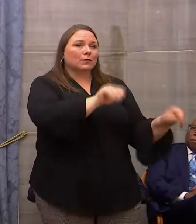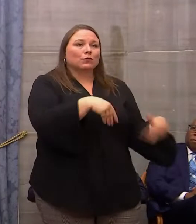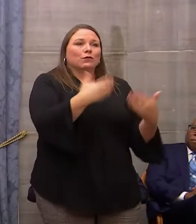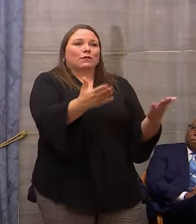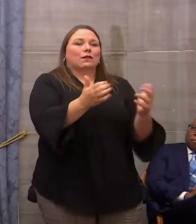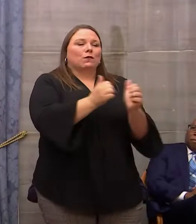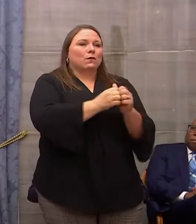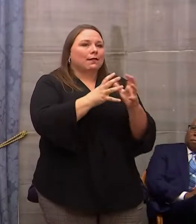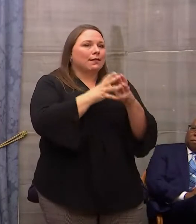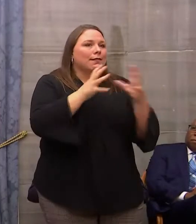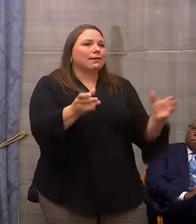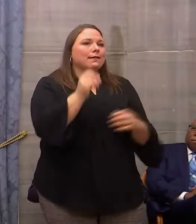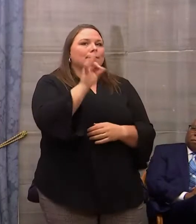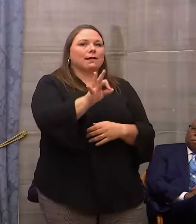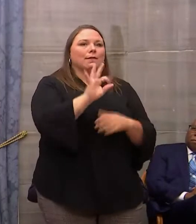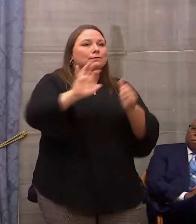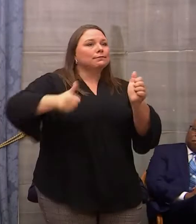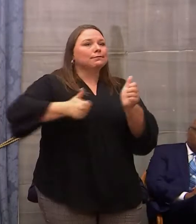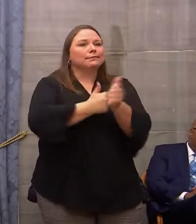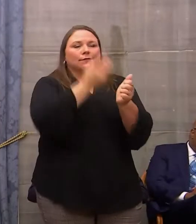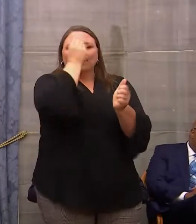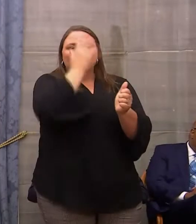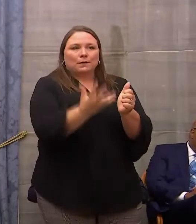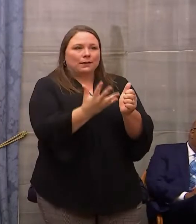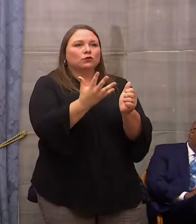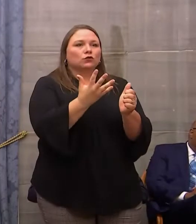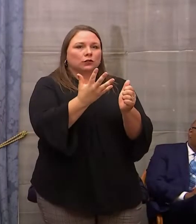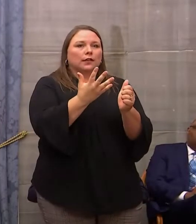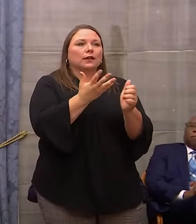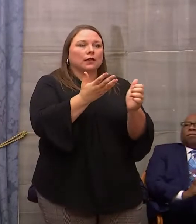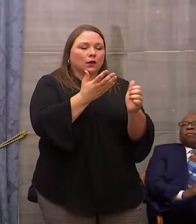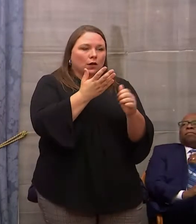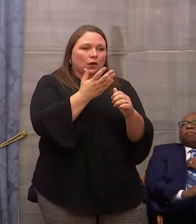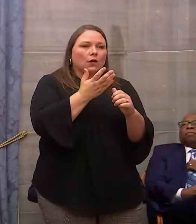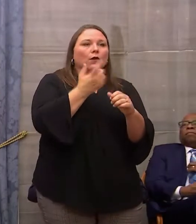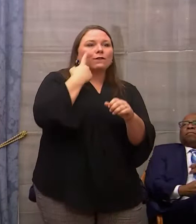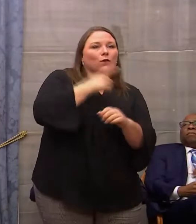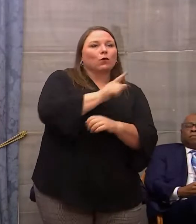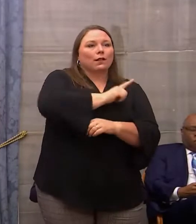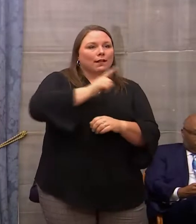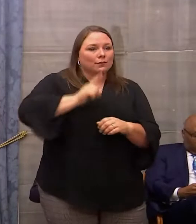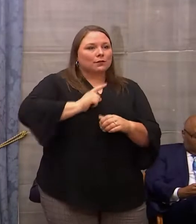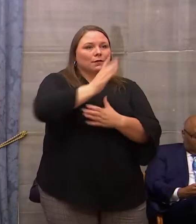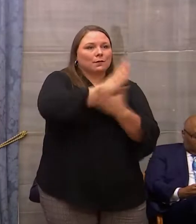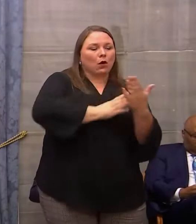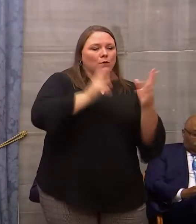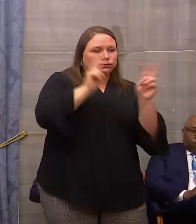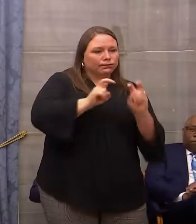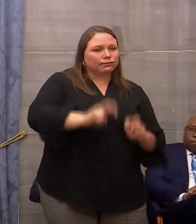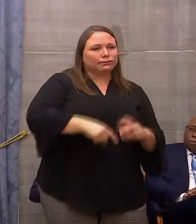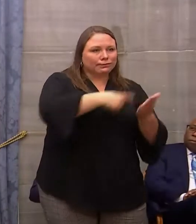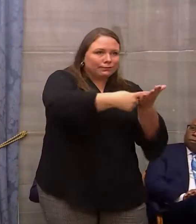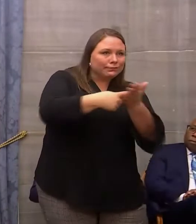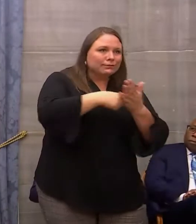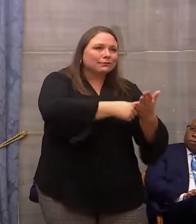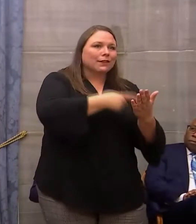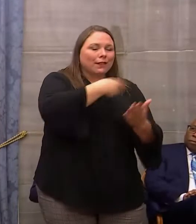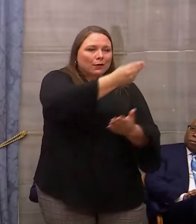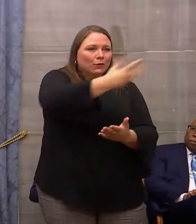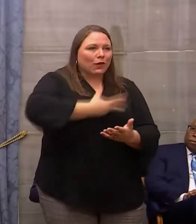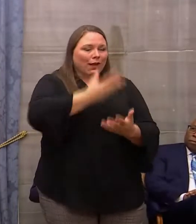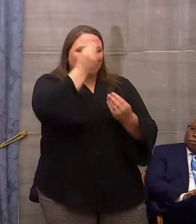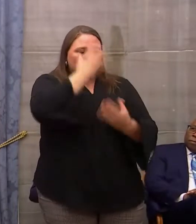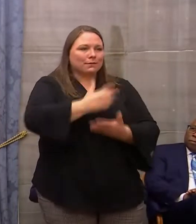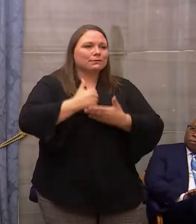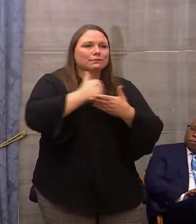with a lot of background information as the legislative side of this was deeply engaged in the discussion with